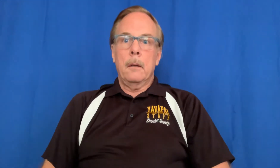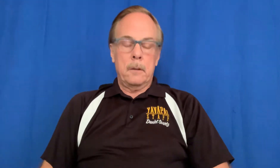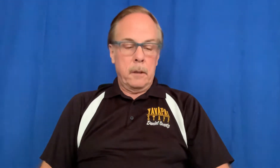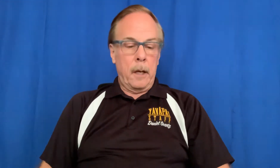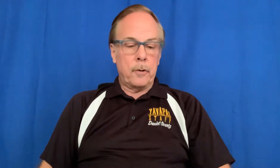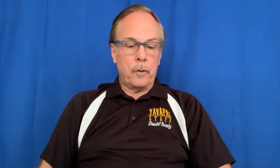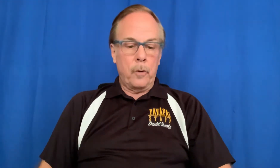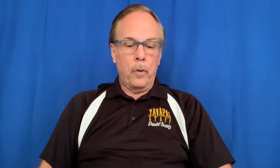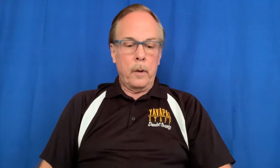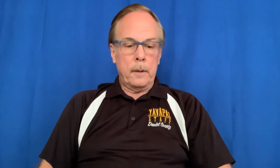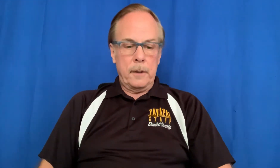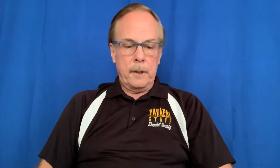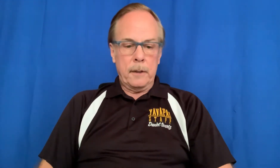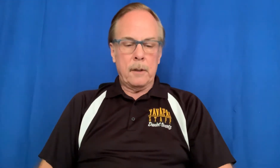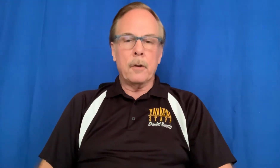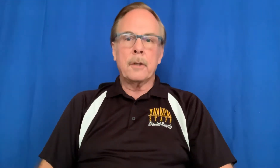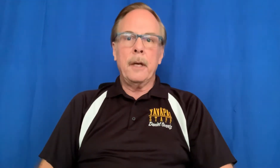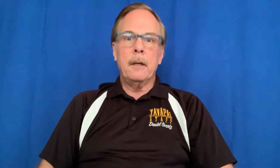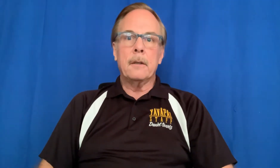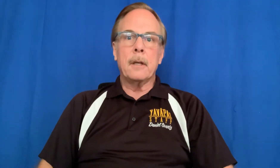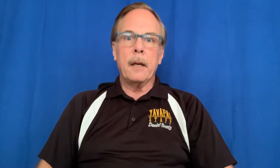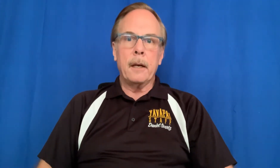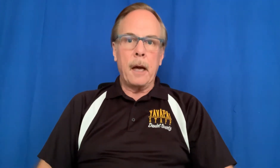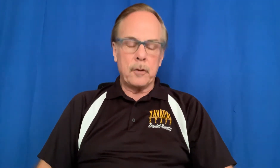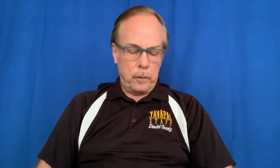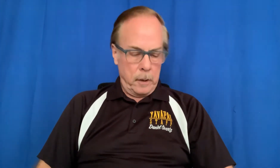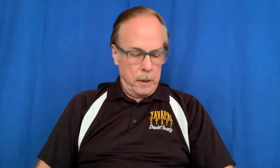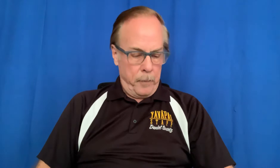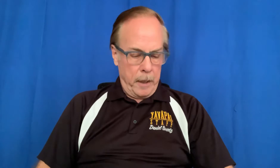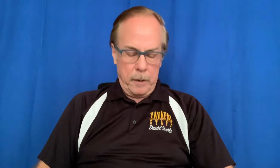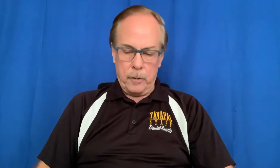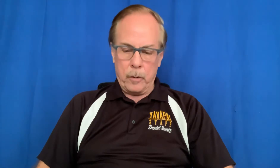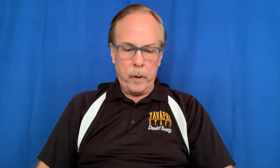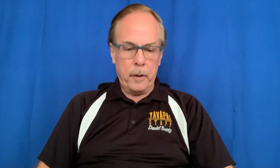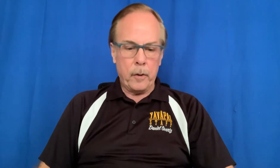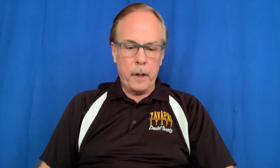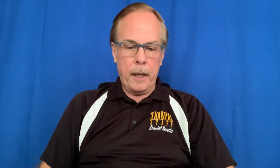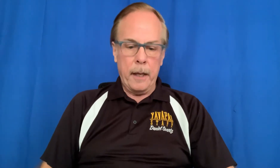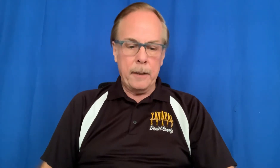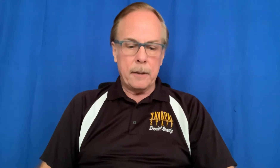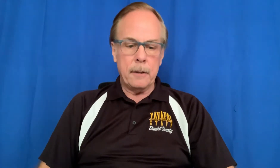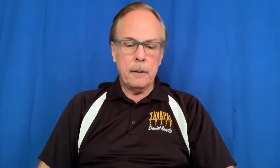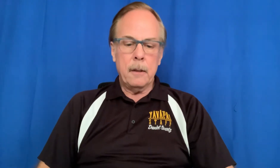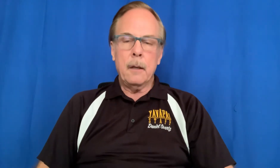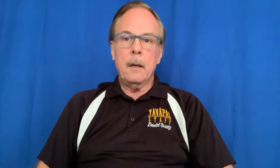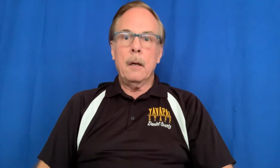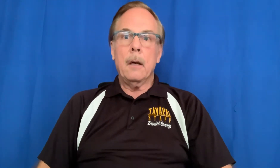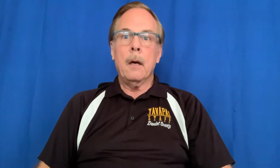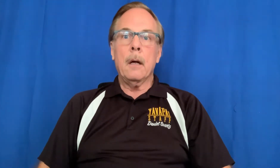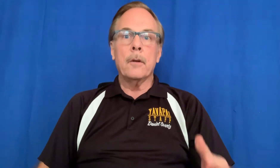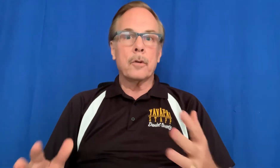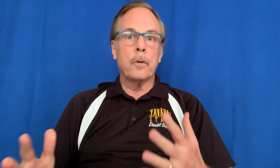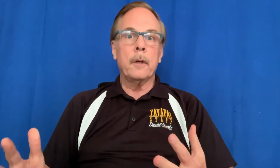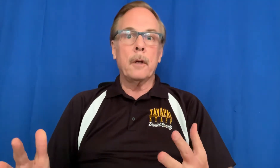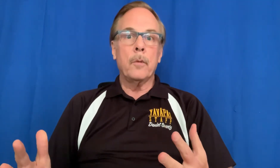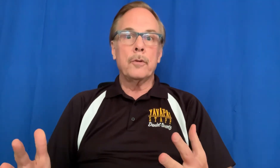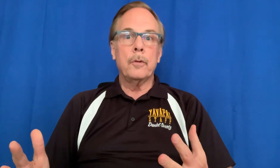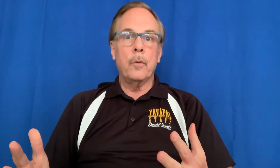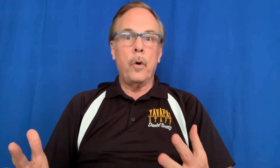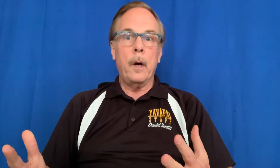This is a lecture on 613 and signing naturally, page 338. The story that I want you to watch